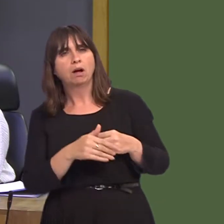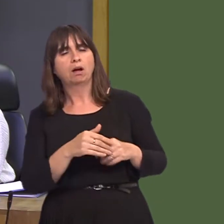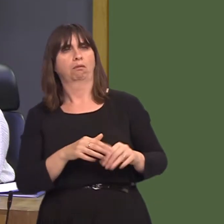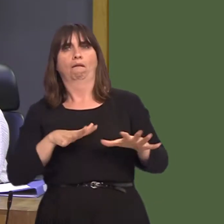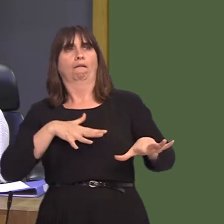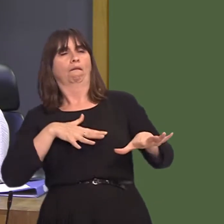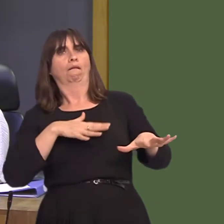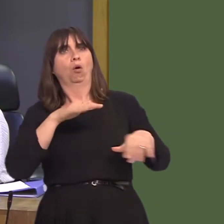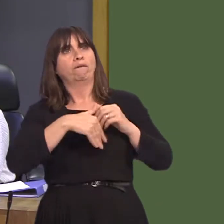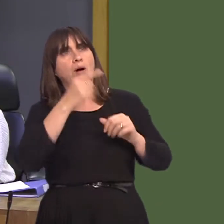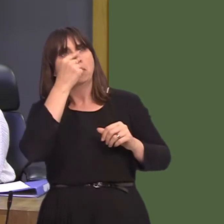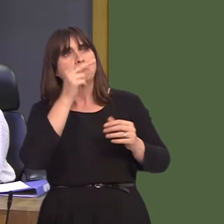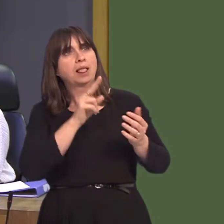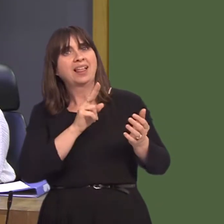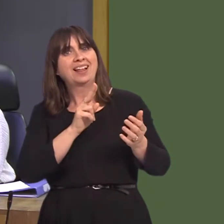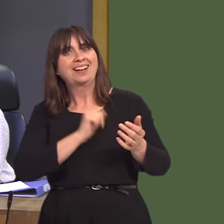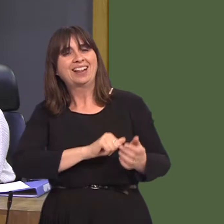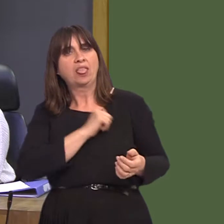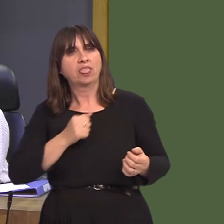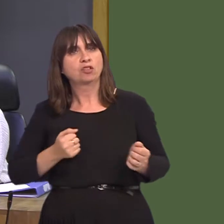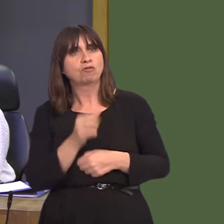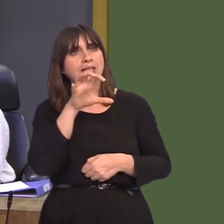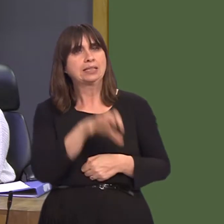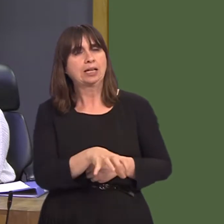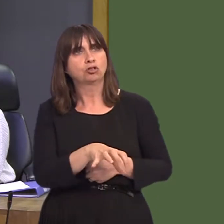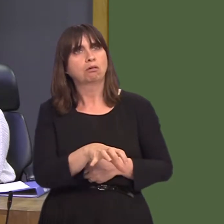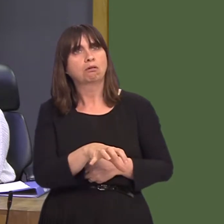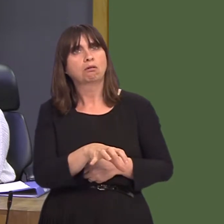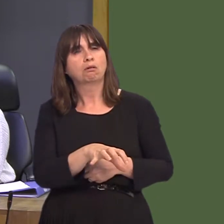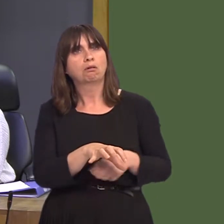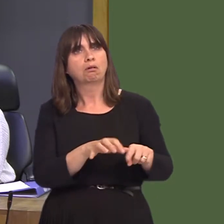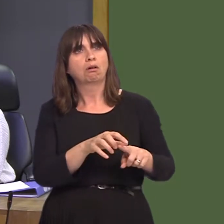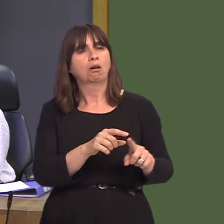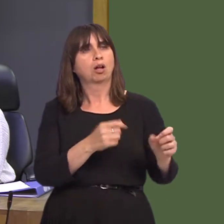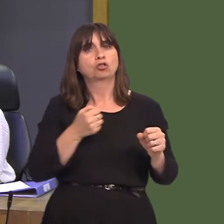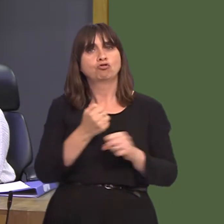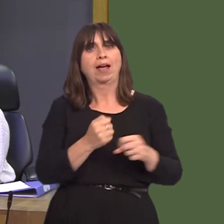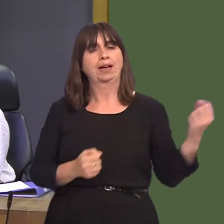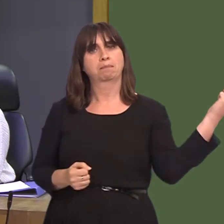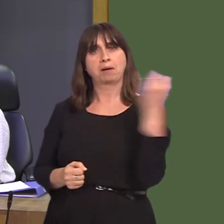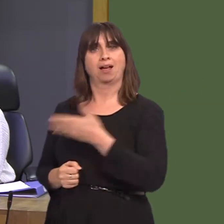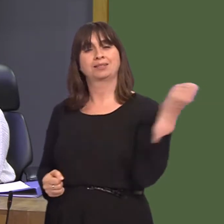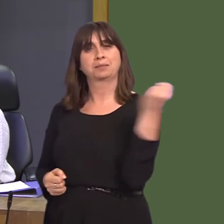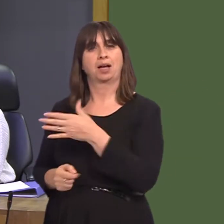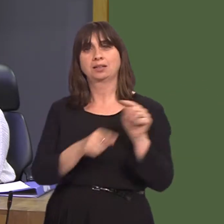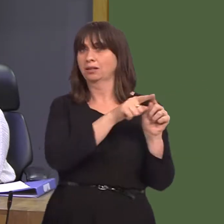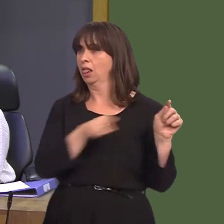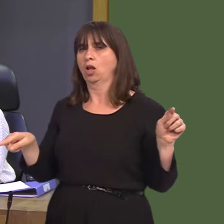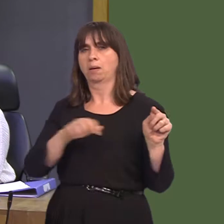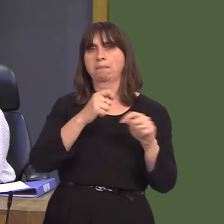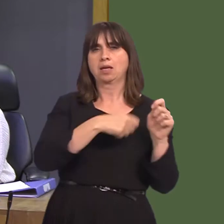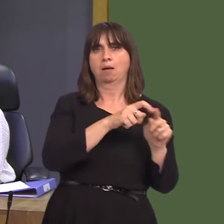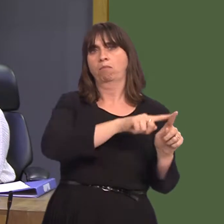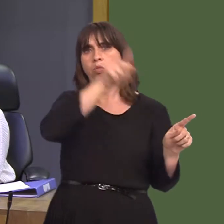to exempt Neath Station from the main line as the new line is